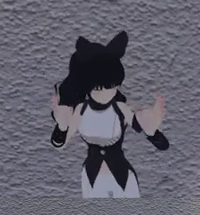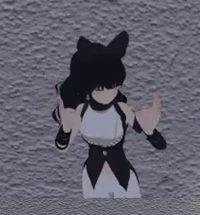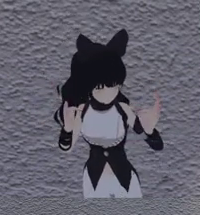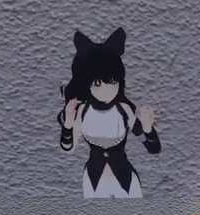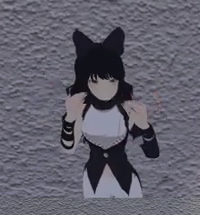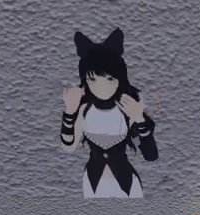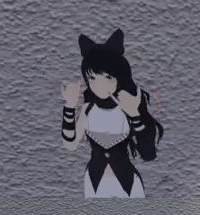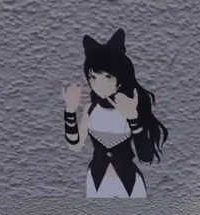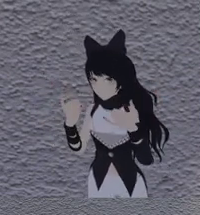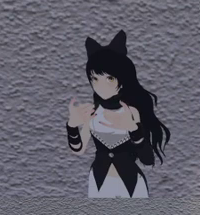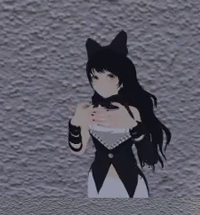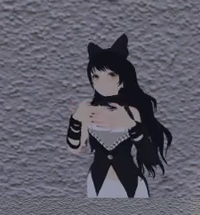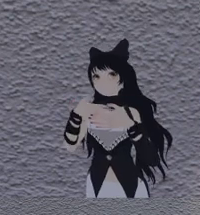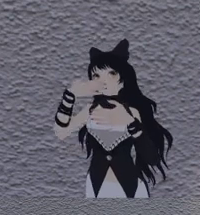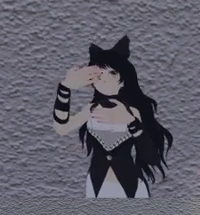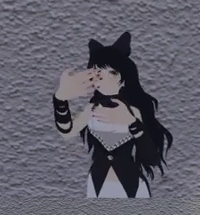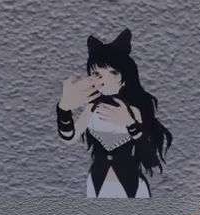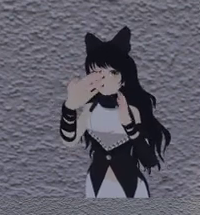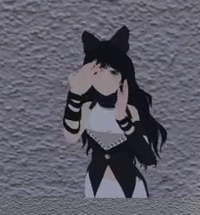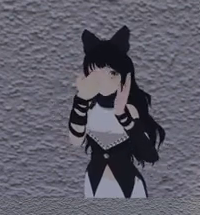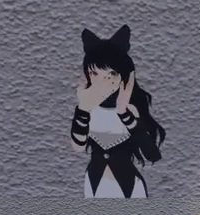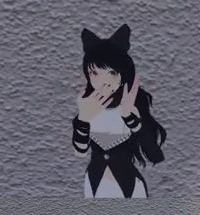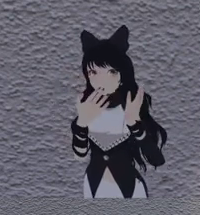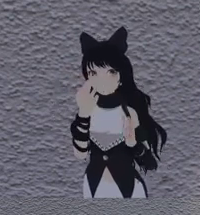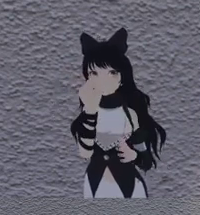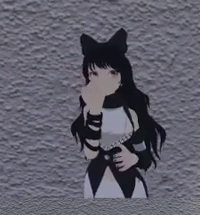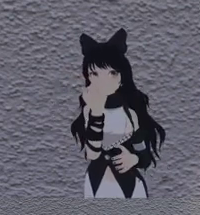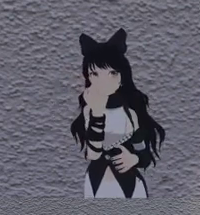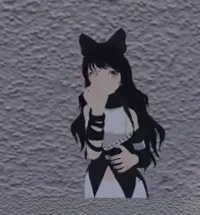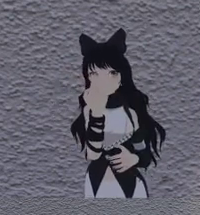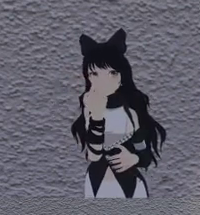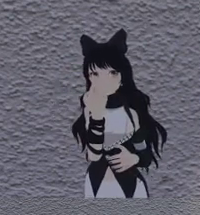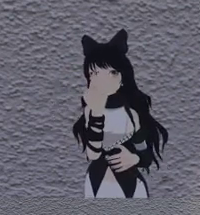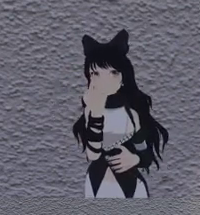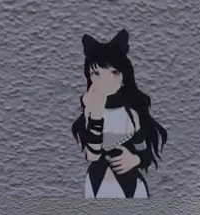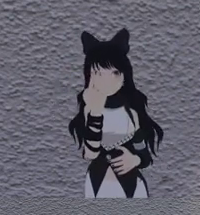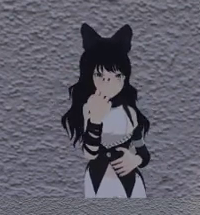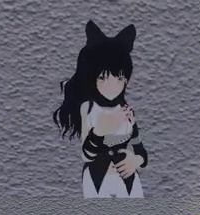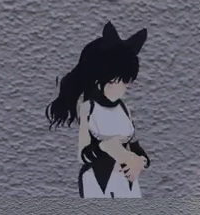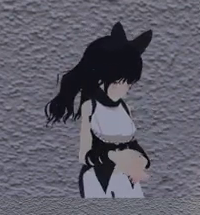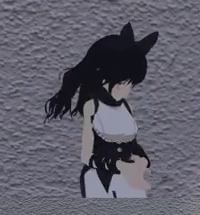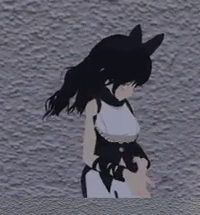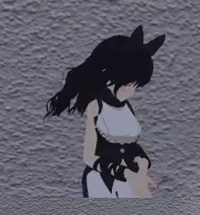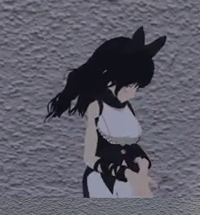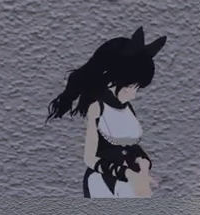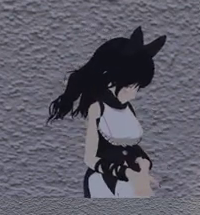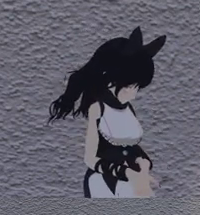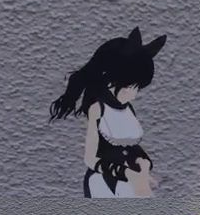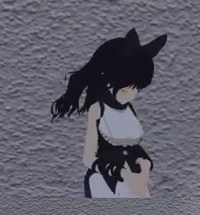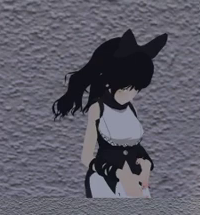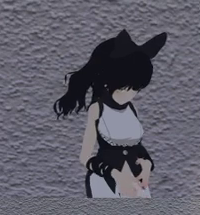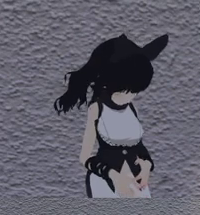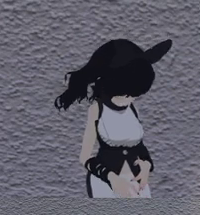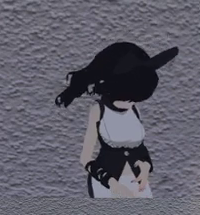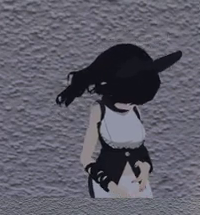Good. Perfect. All right, now let's do the next lesson. Lesson number 12.